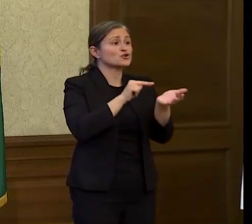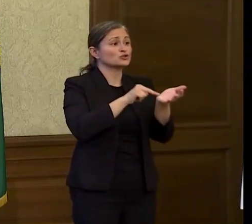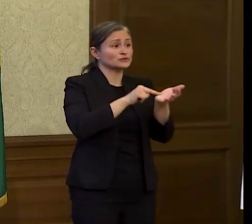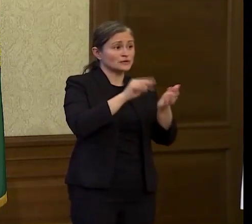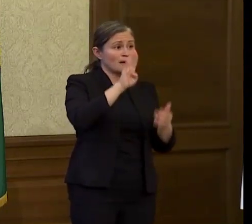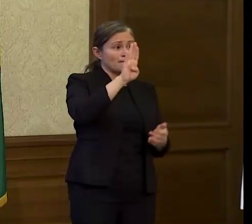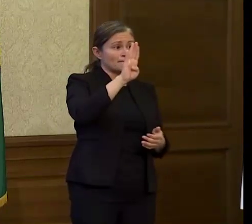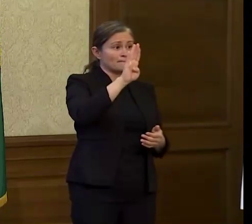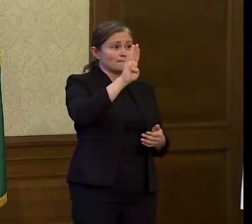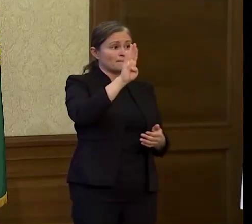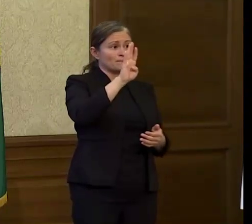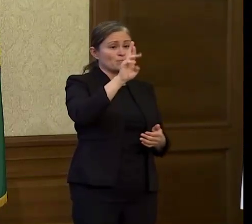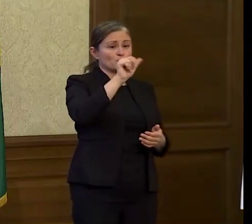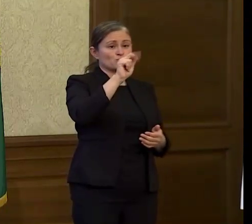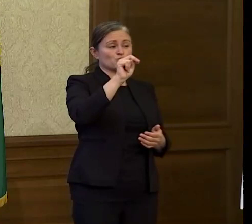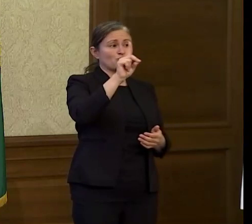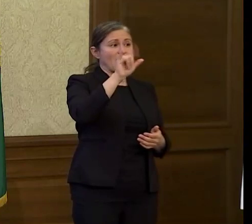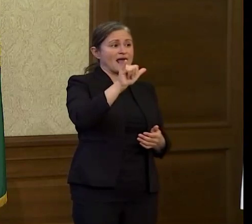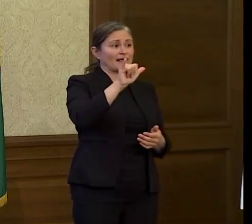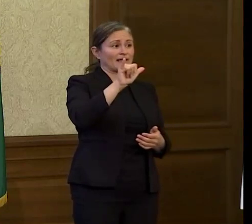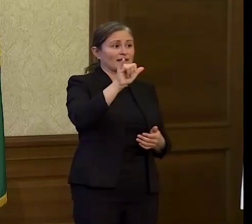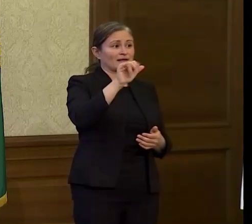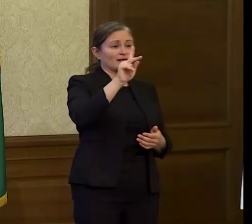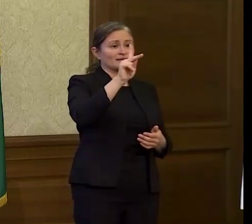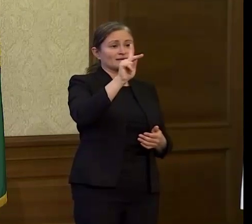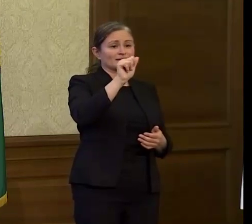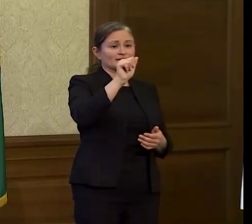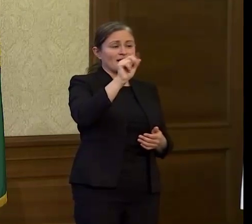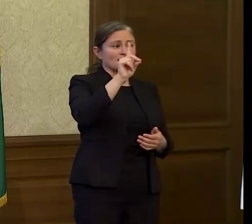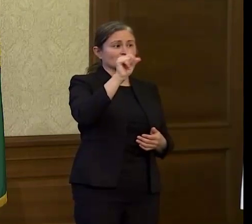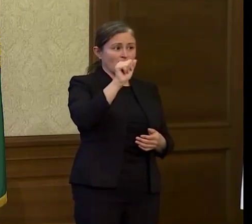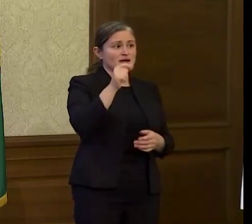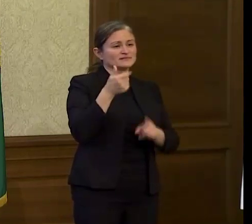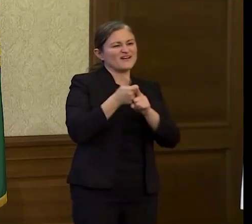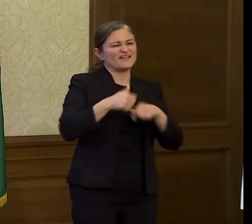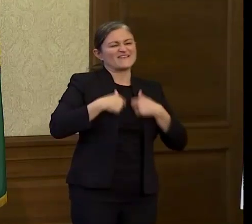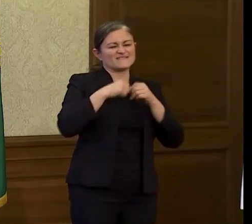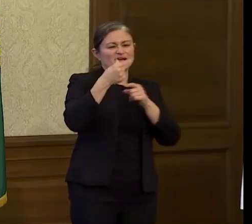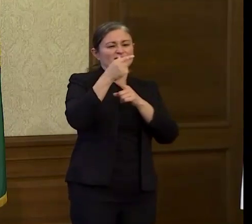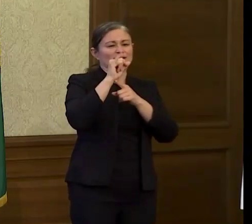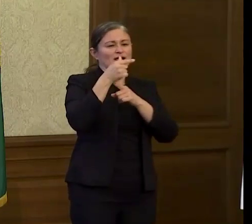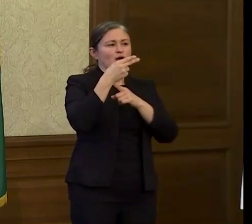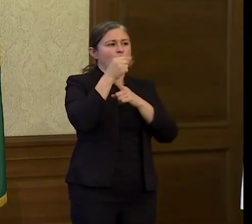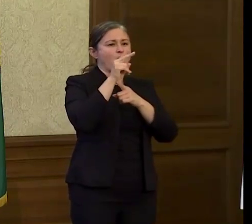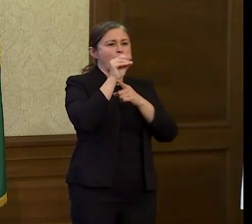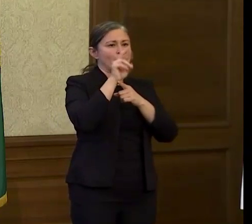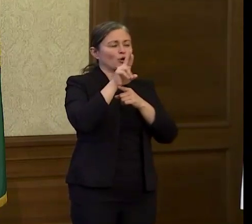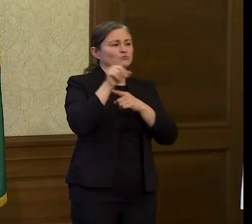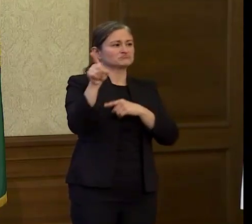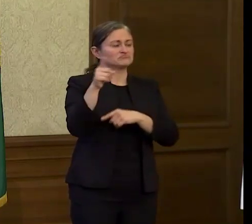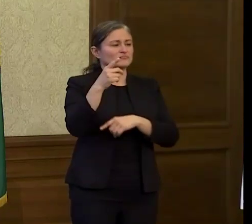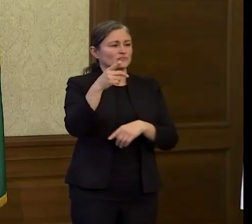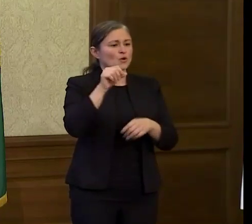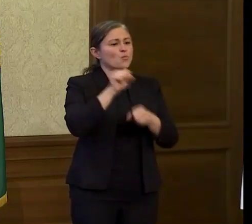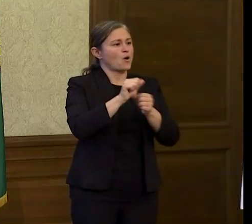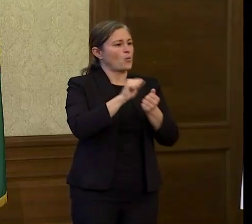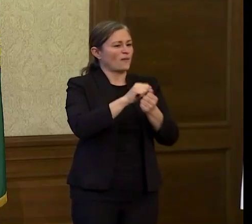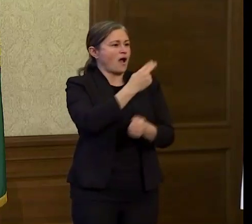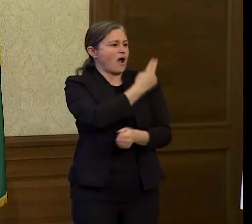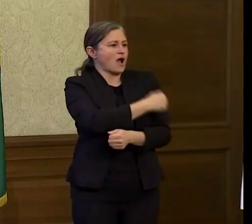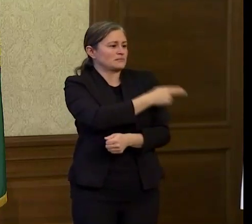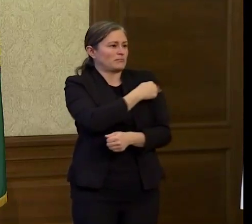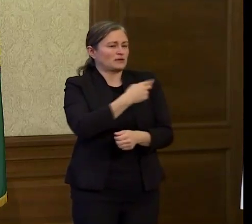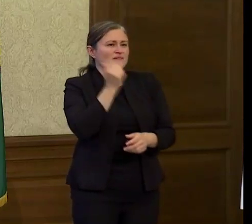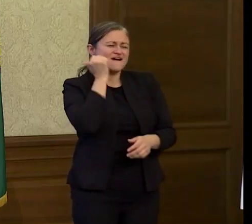Anthony's Hospital in Gig Harbor. She works with COVID-19 patients every day. Her peers describe her as a light